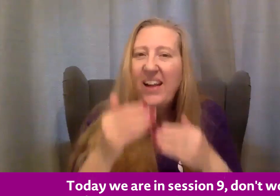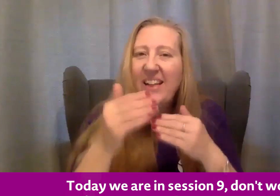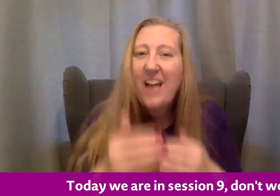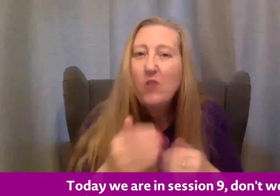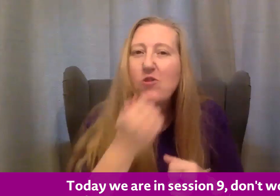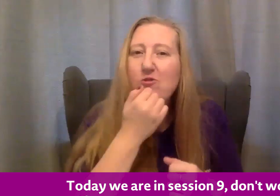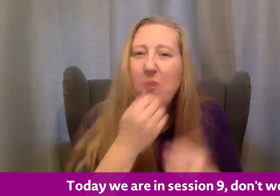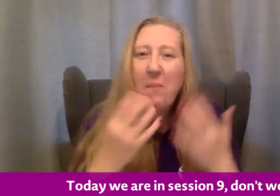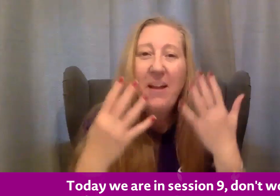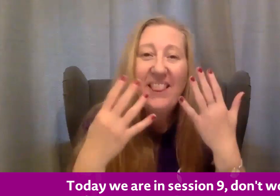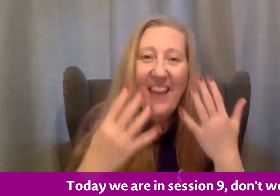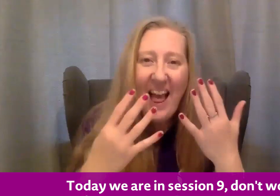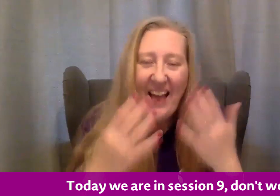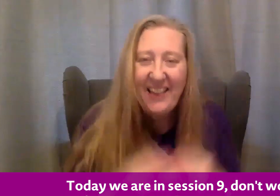Today we are in session 9.